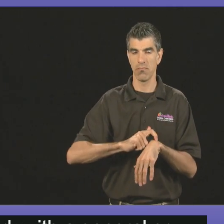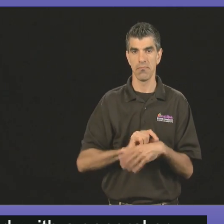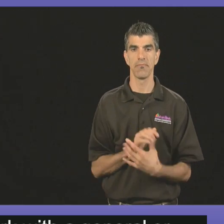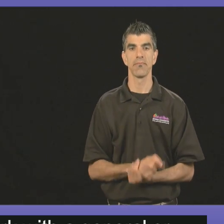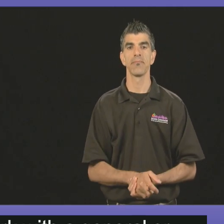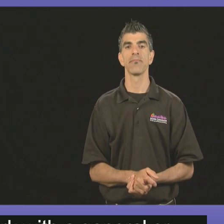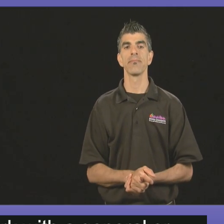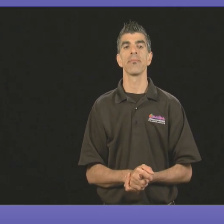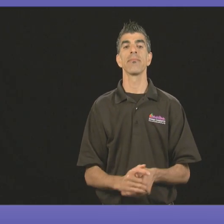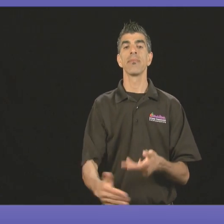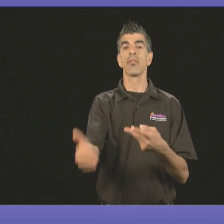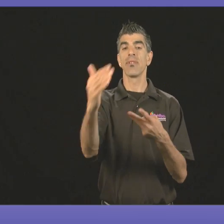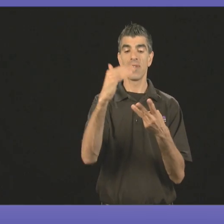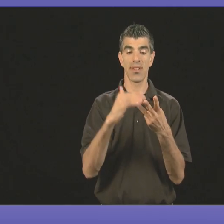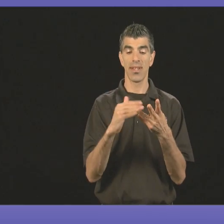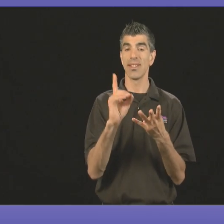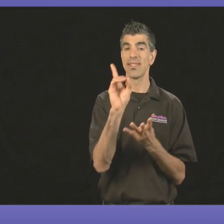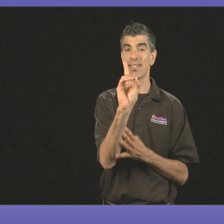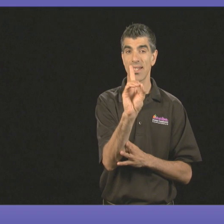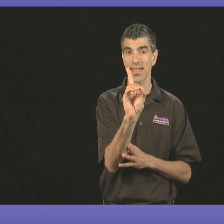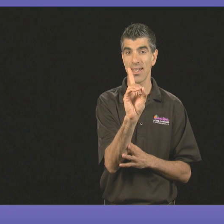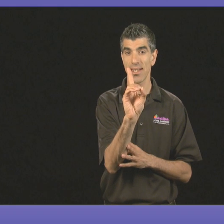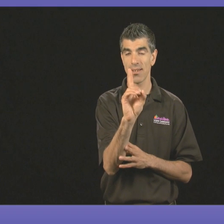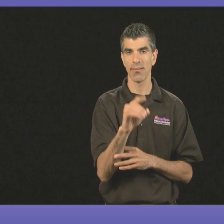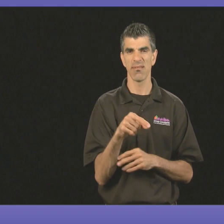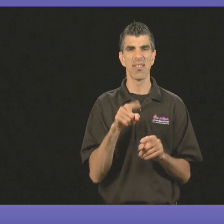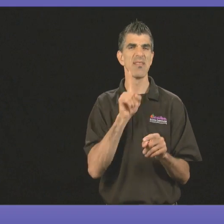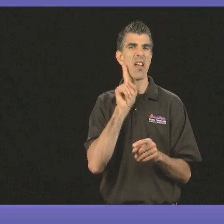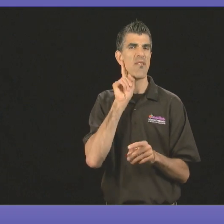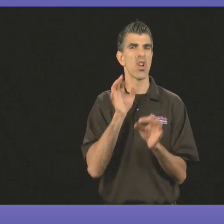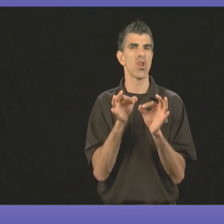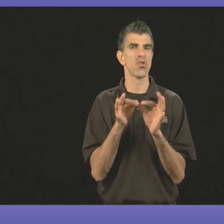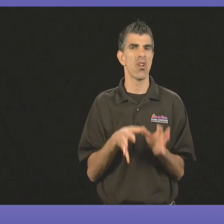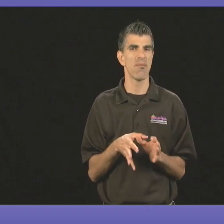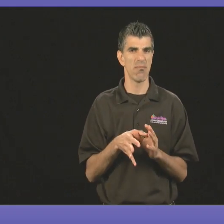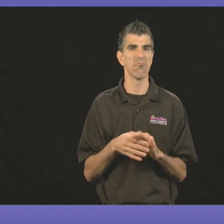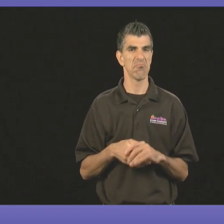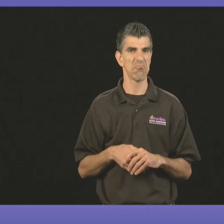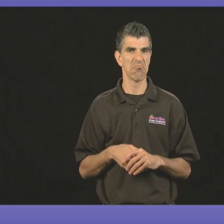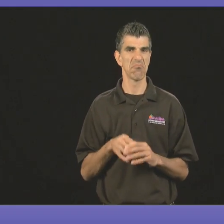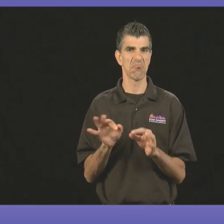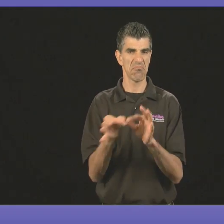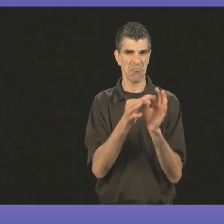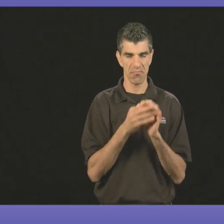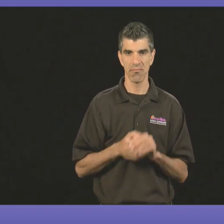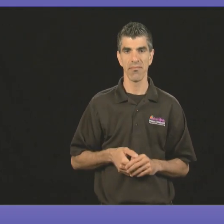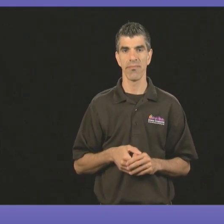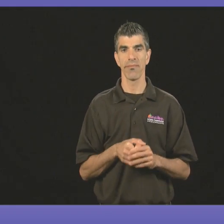times. Class D is for deaf interpreters.